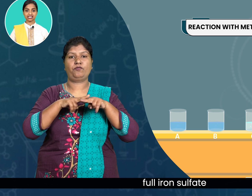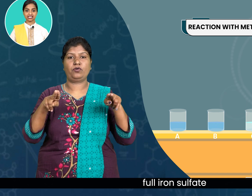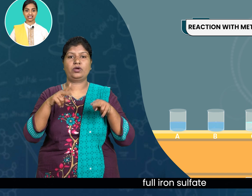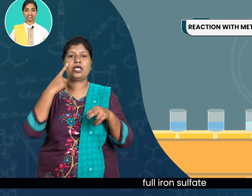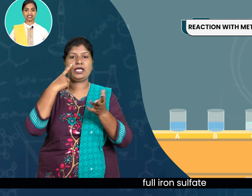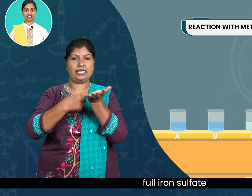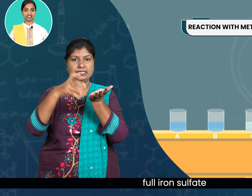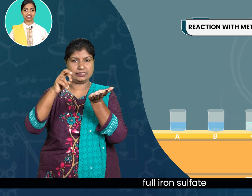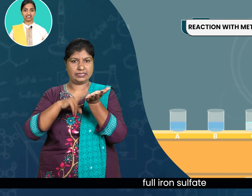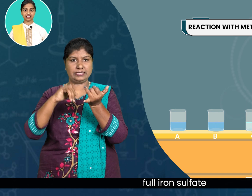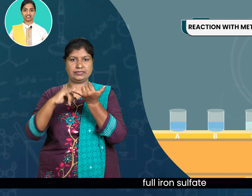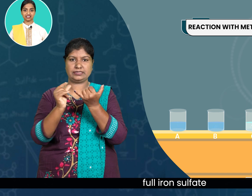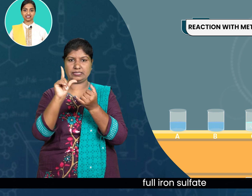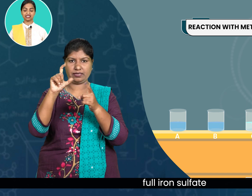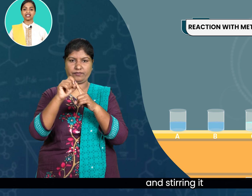sulfate